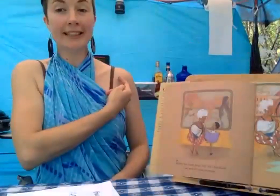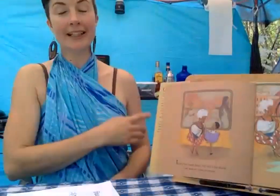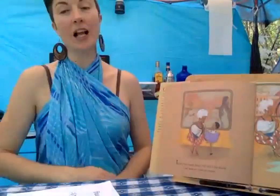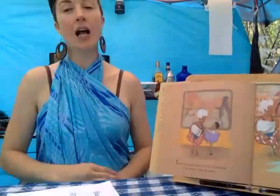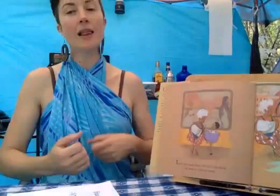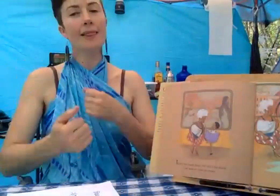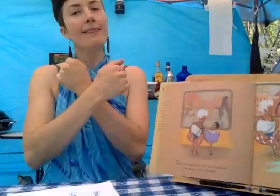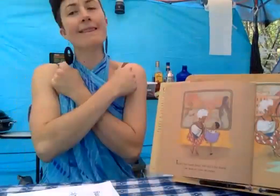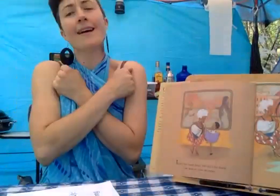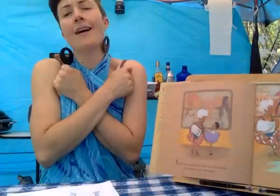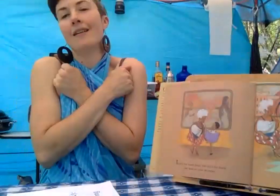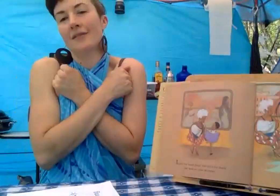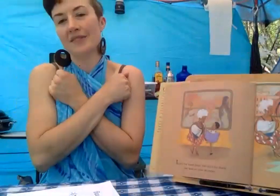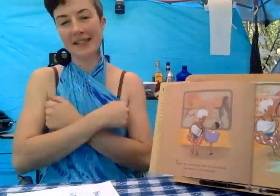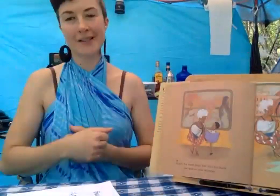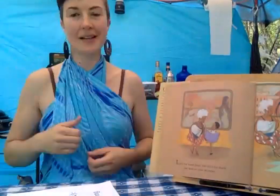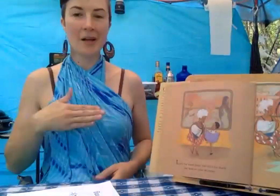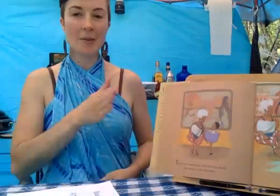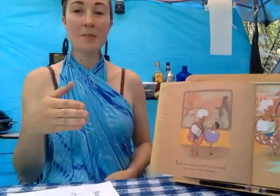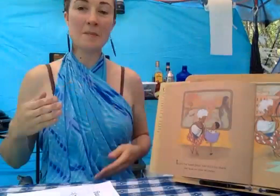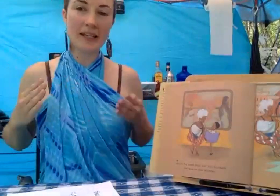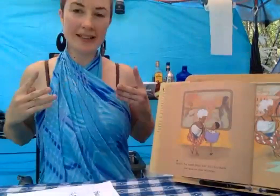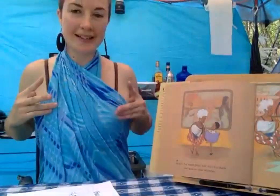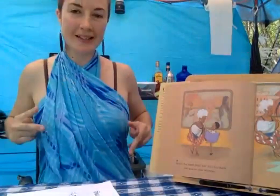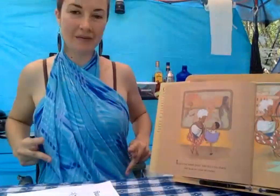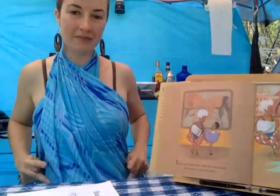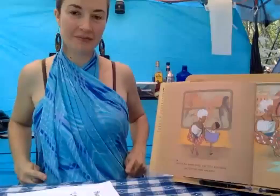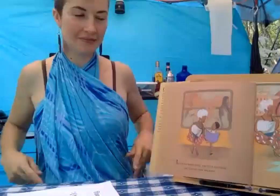Julián loves mermaids.